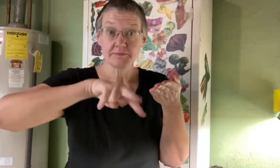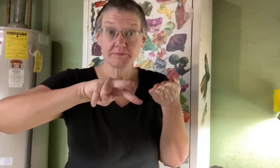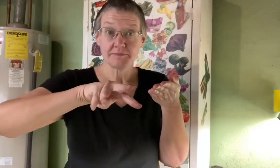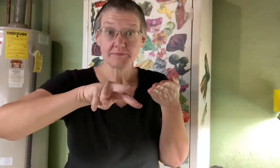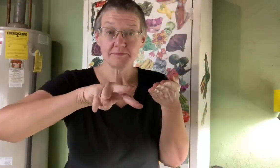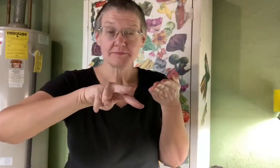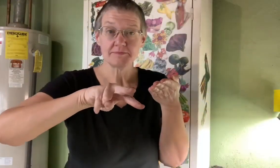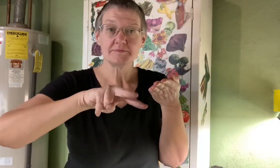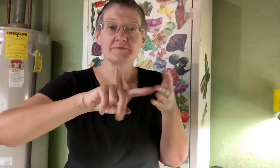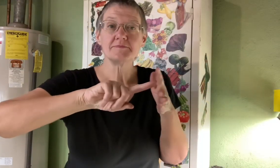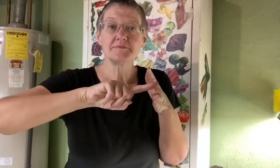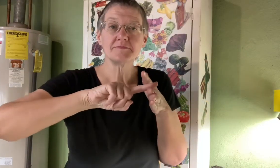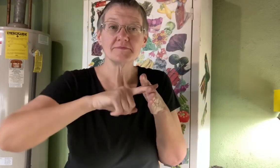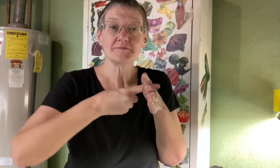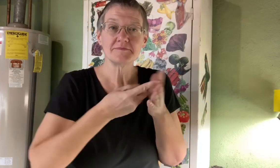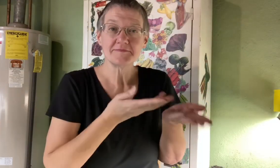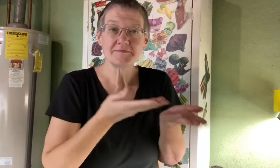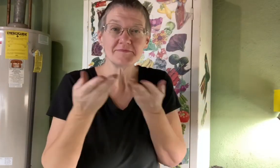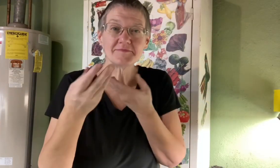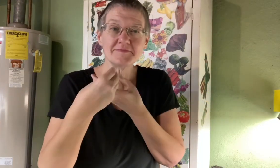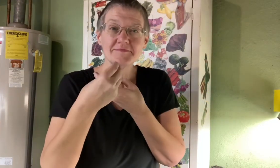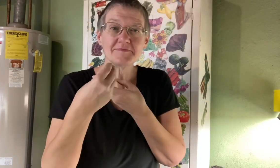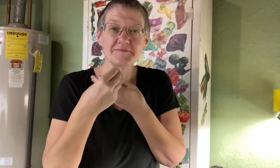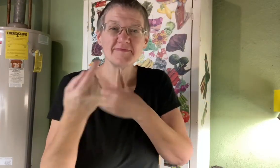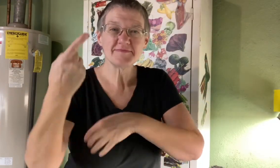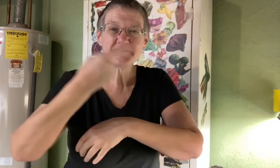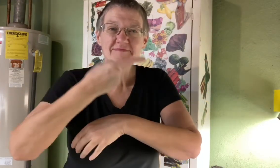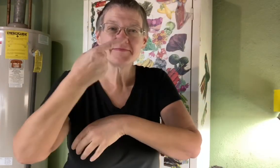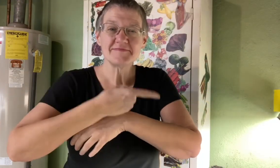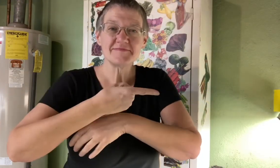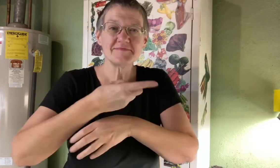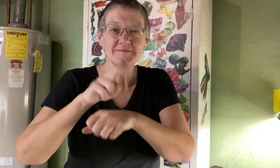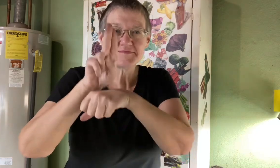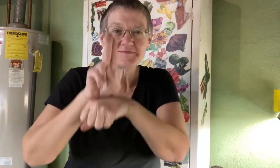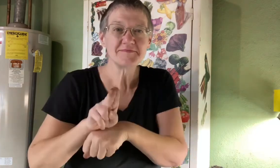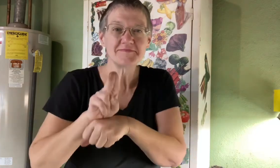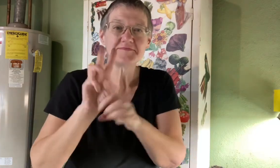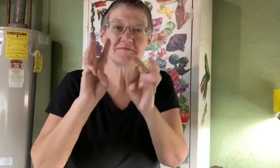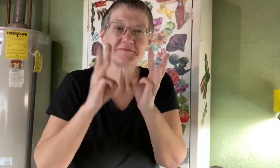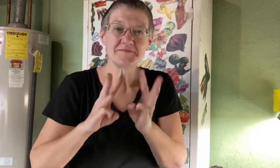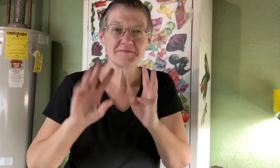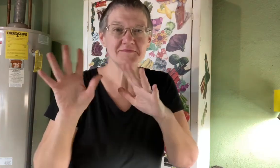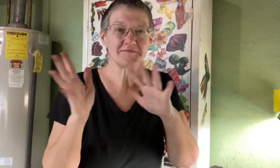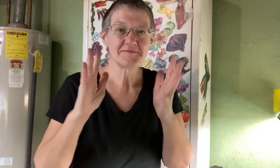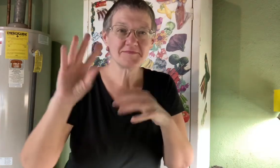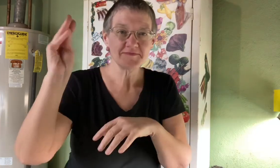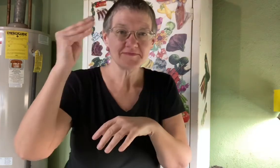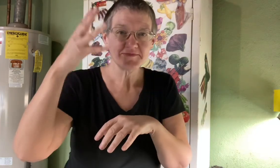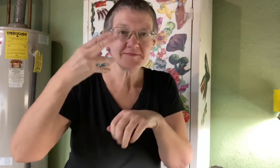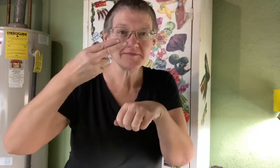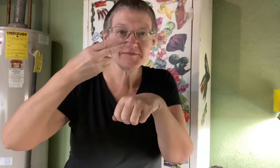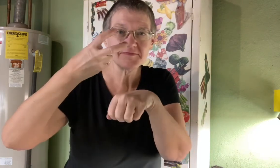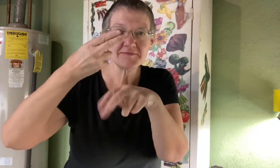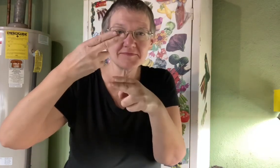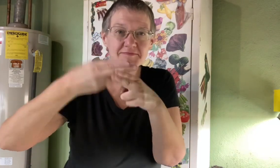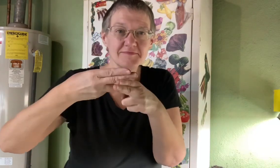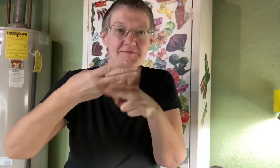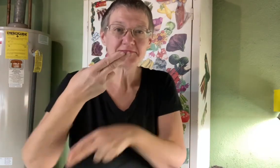Now in 2 weeks, we're going to start bringing these outside to get used to the weather, the wind and the sun.